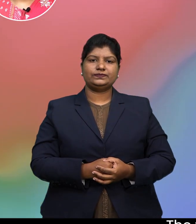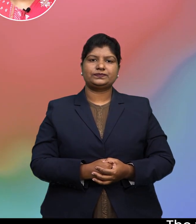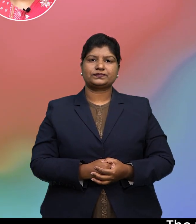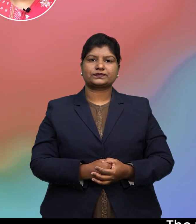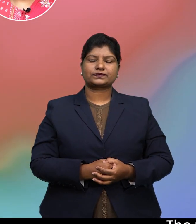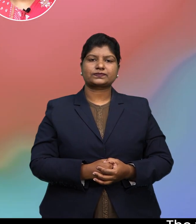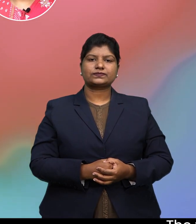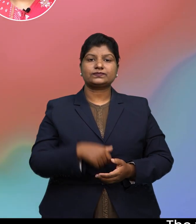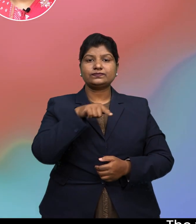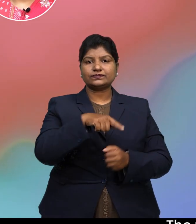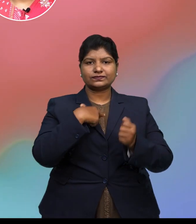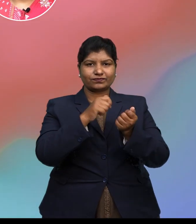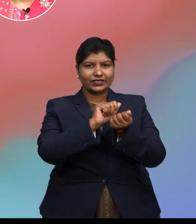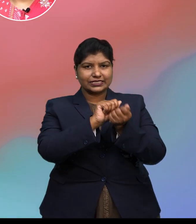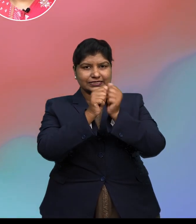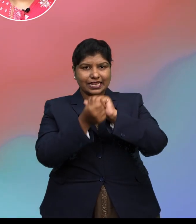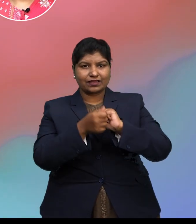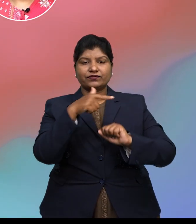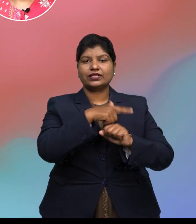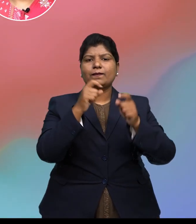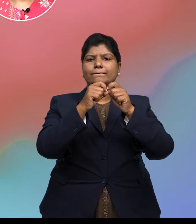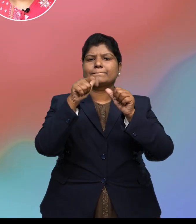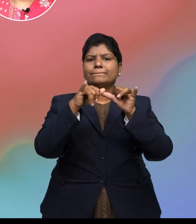The transformation of the blastula